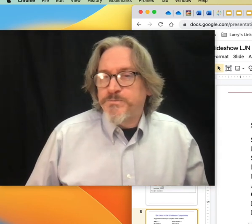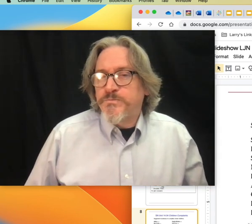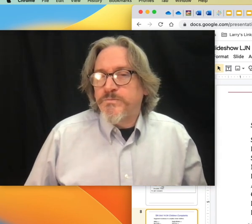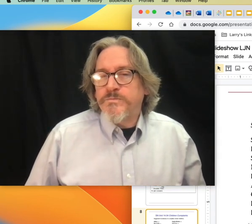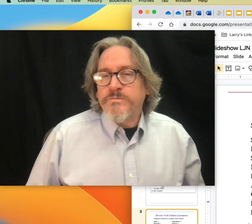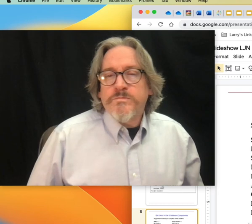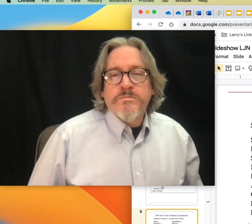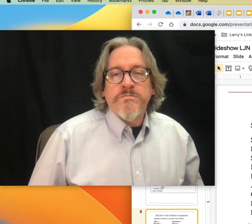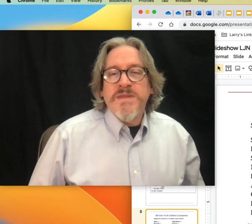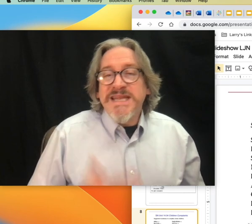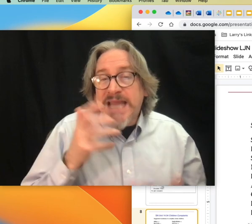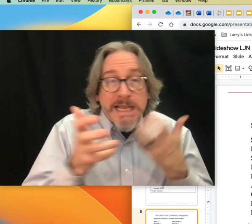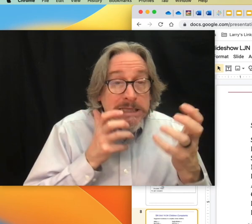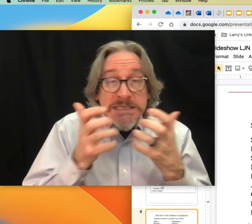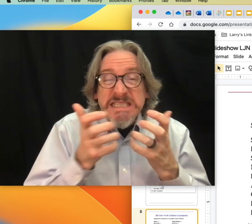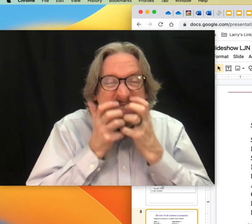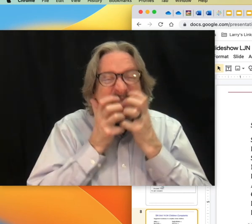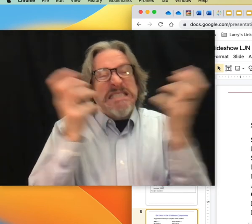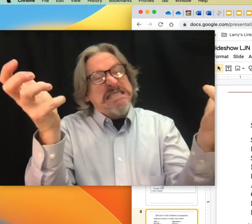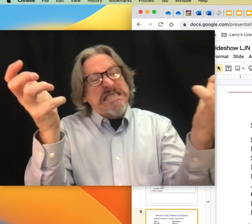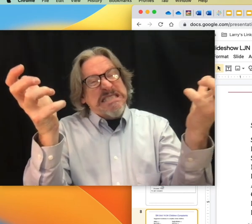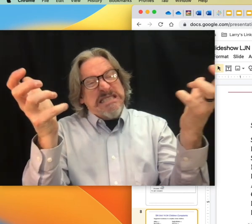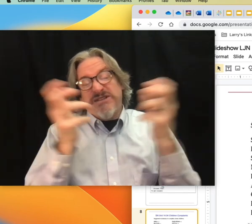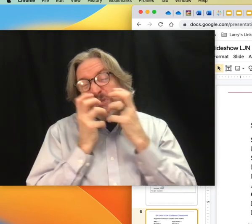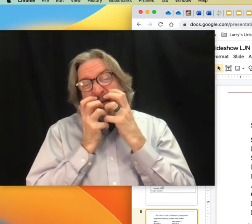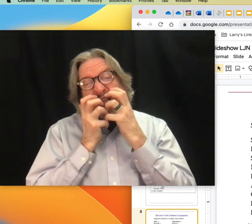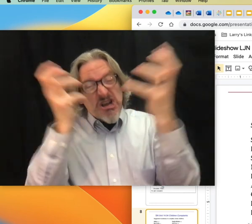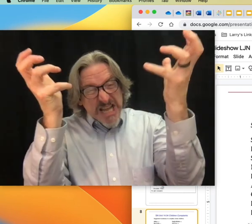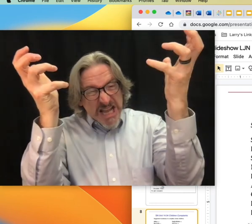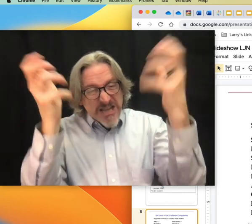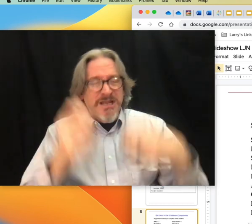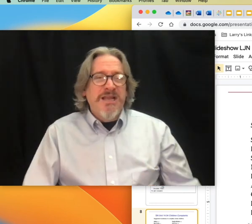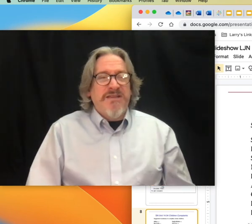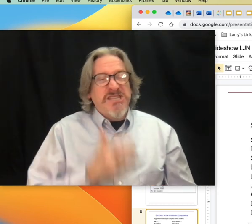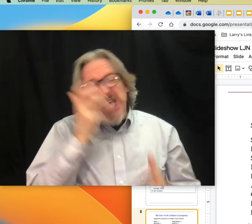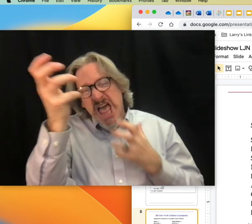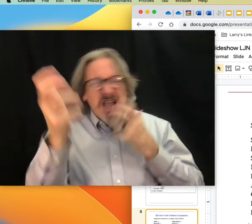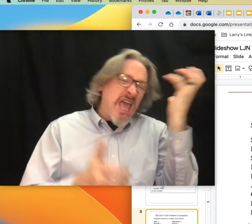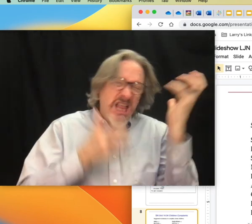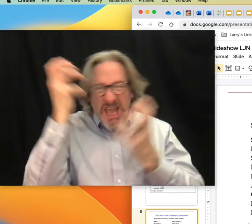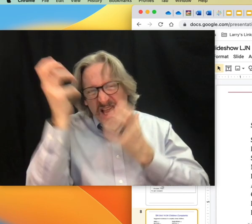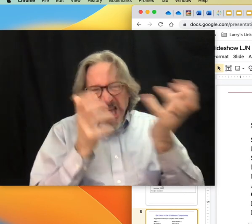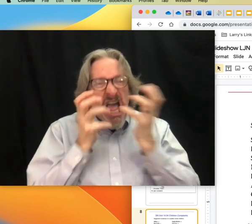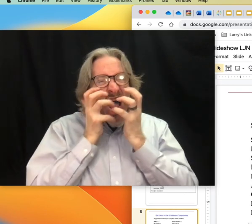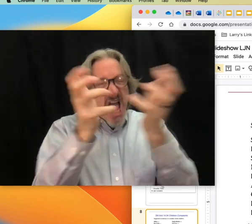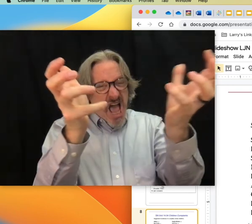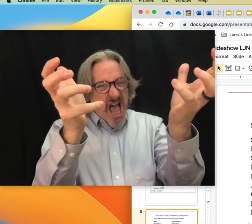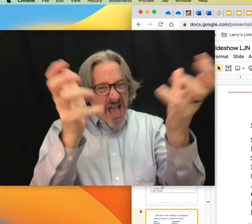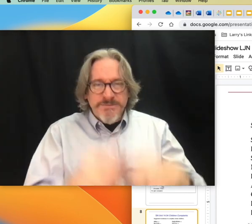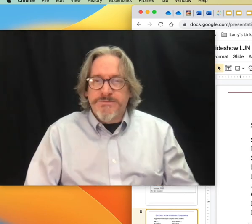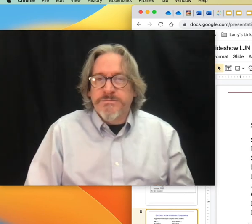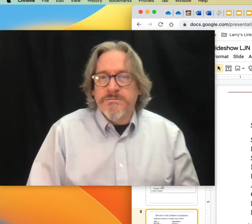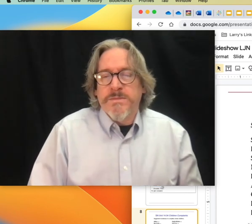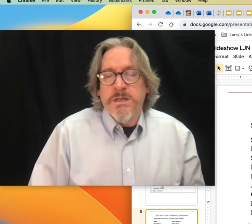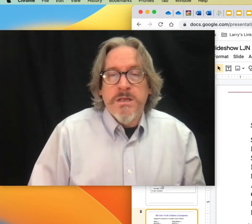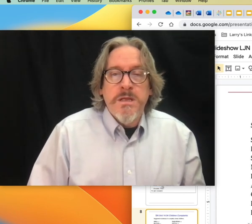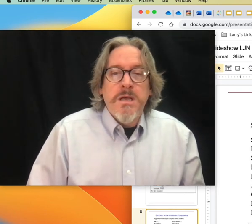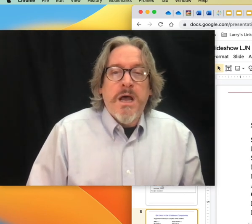about. Yell. If it's a big, long yell. If it's yell.